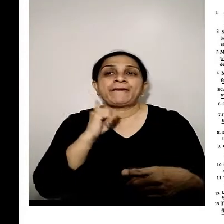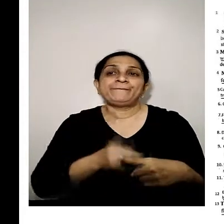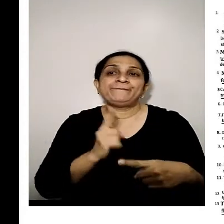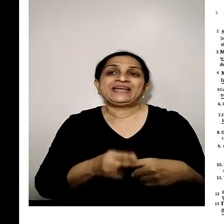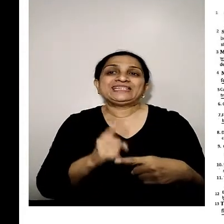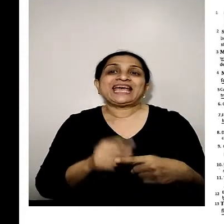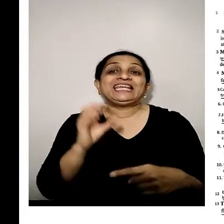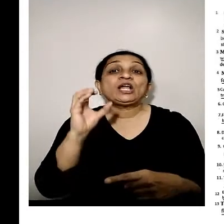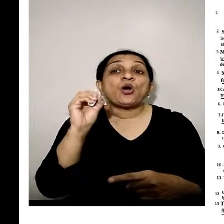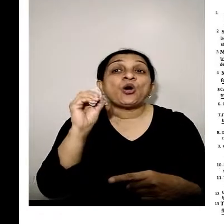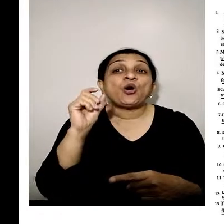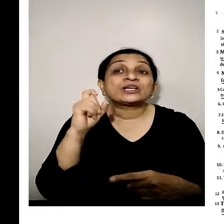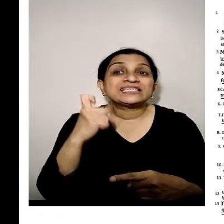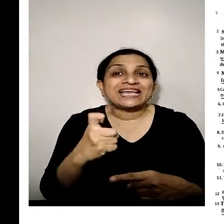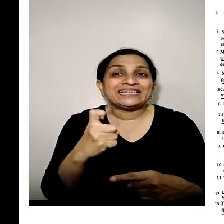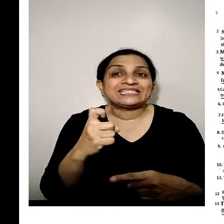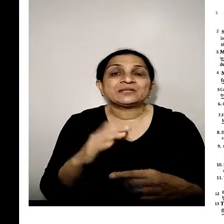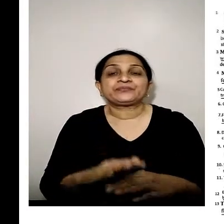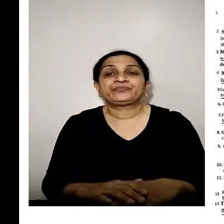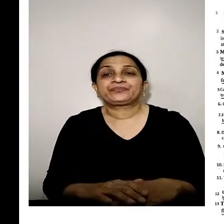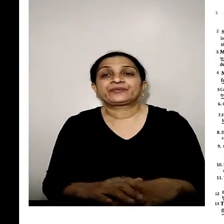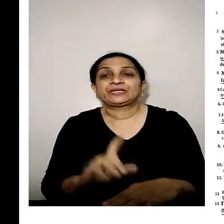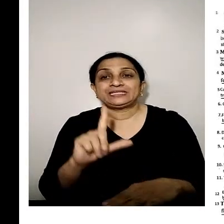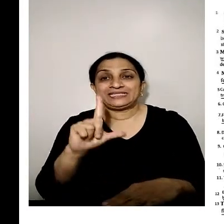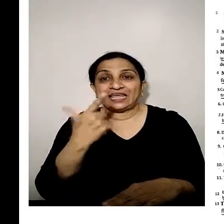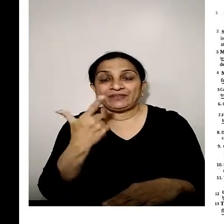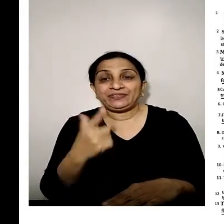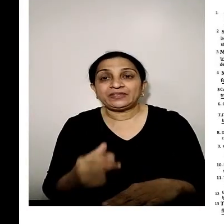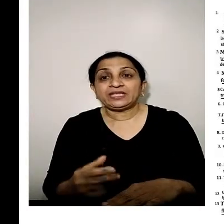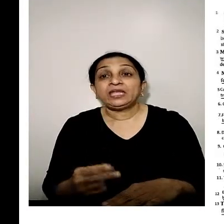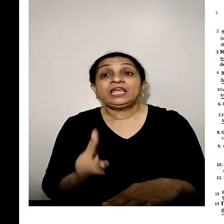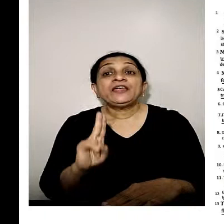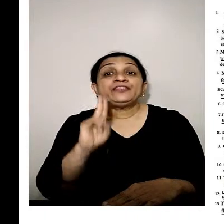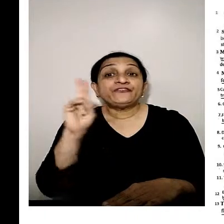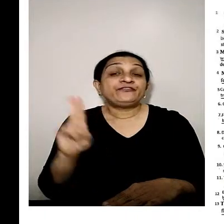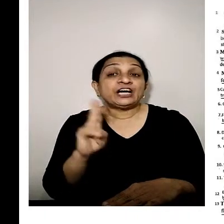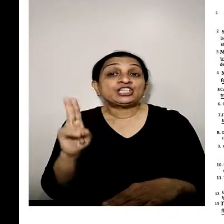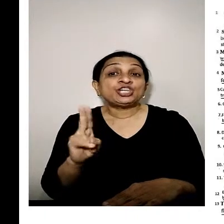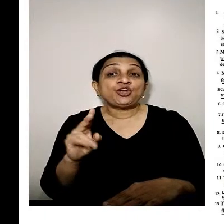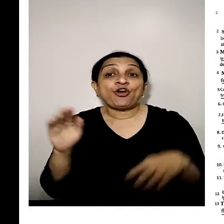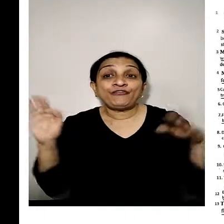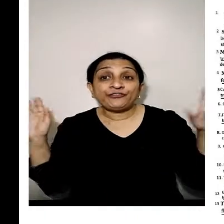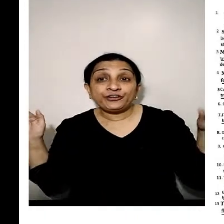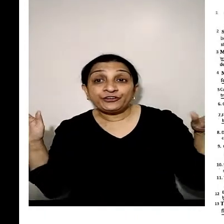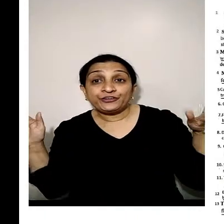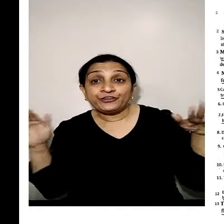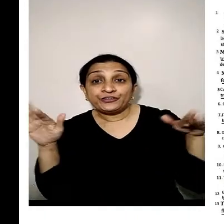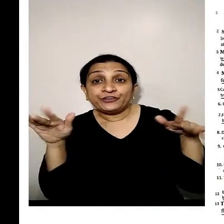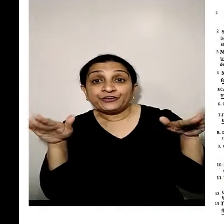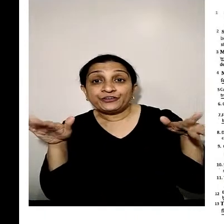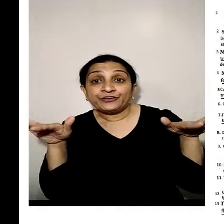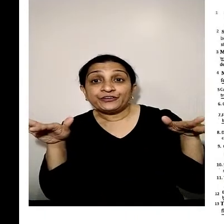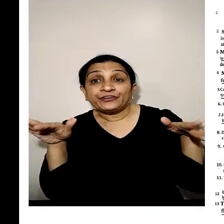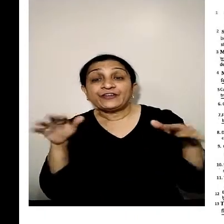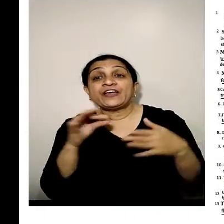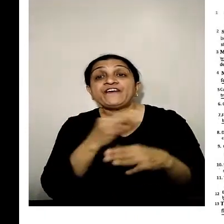using metallic oxides. Seventh, the function of